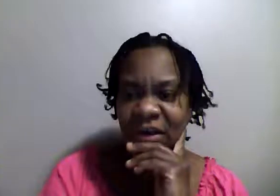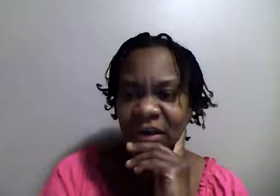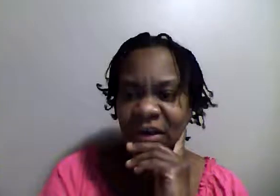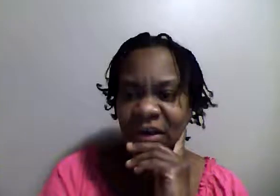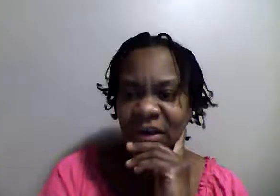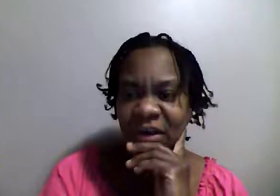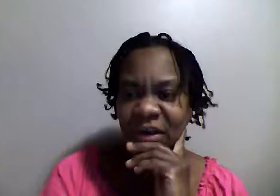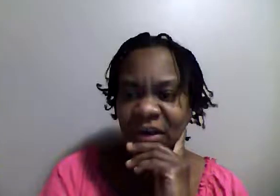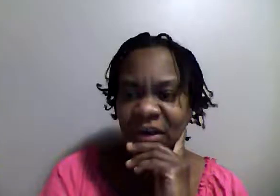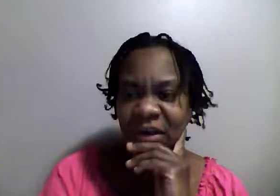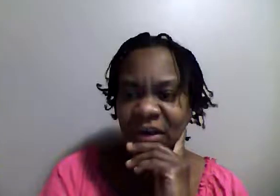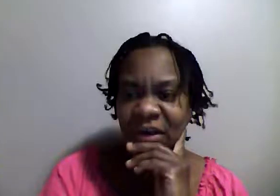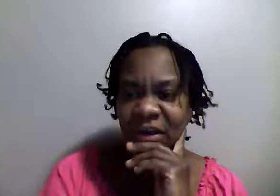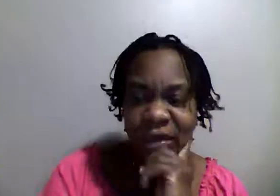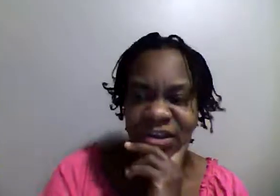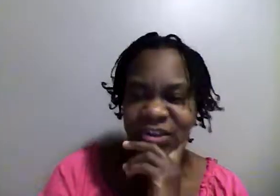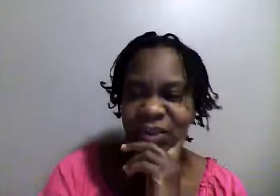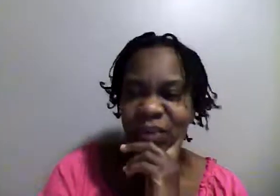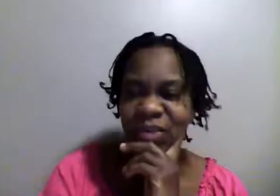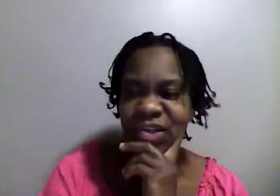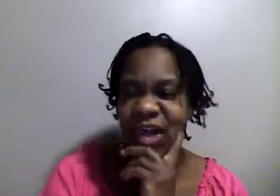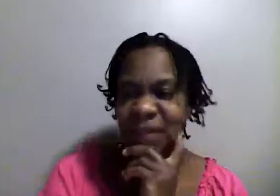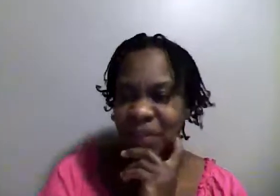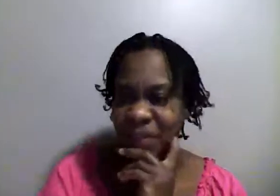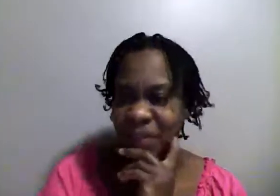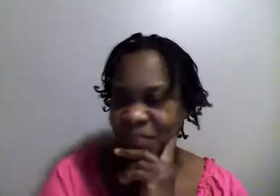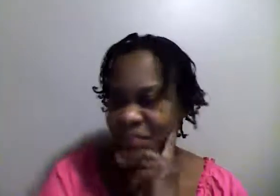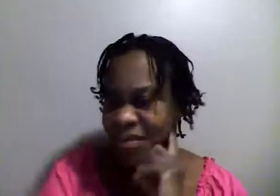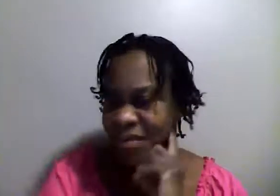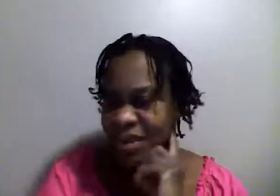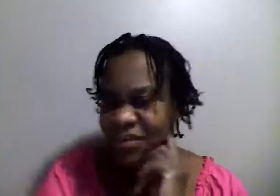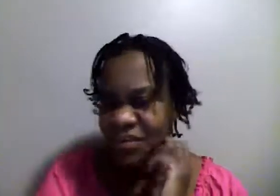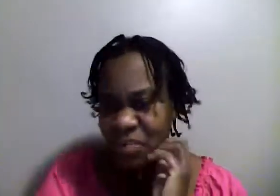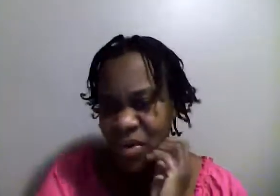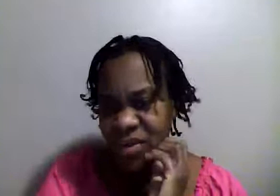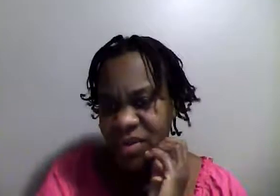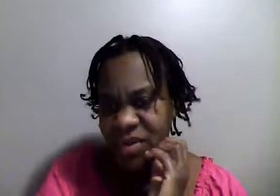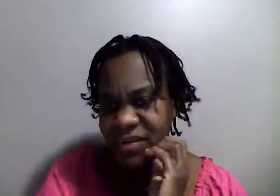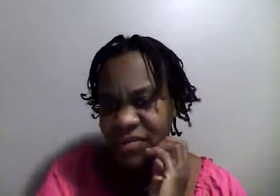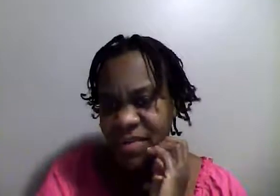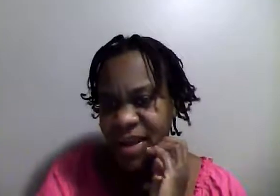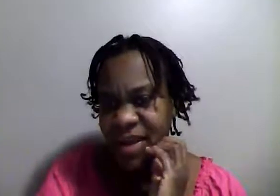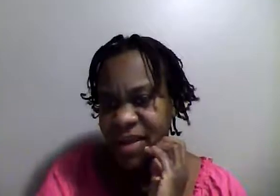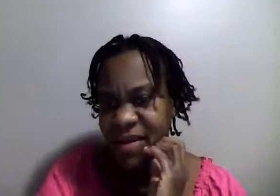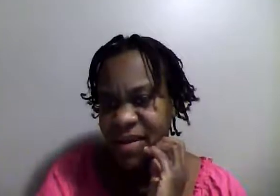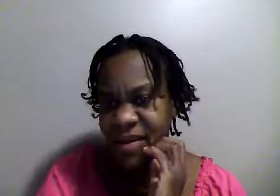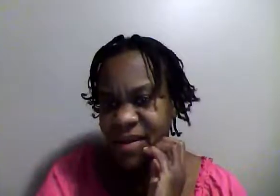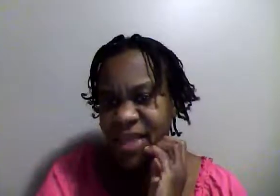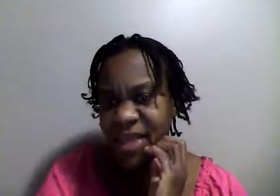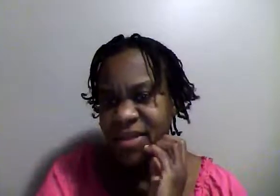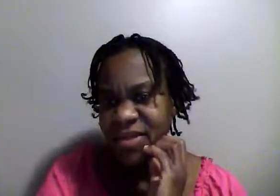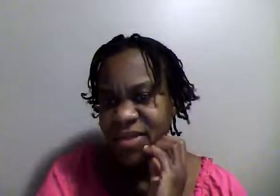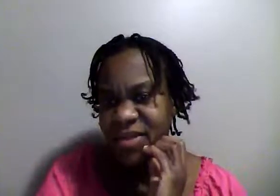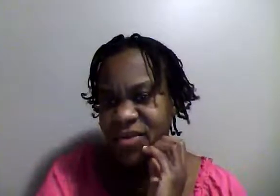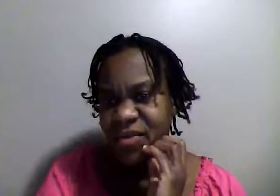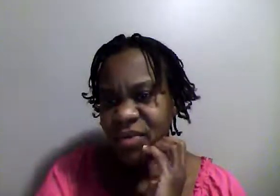I've heard a few people really have a need to use that. Chipmunks got to my melons and